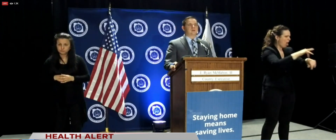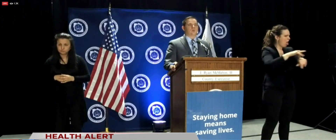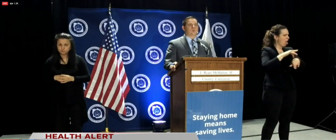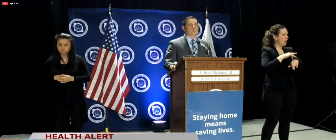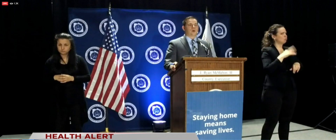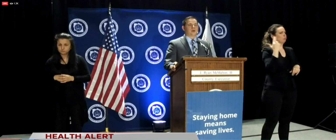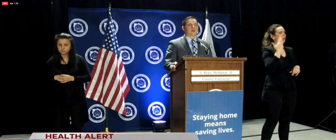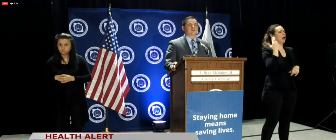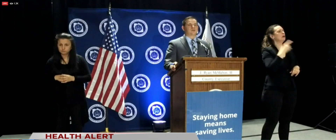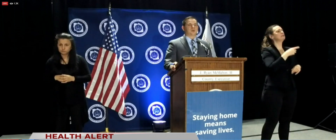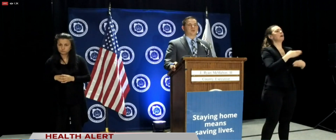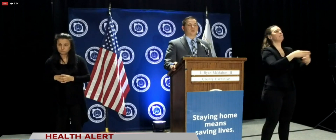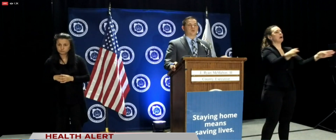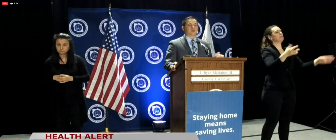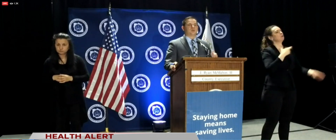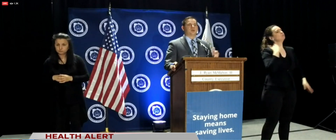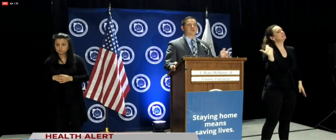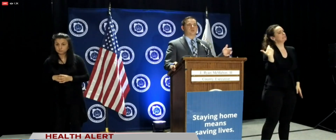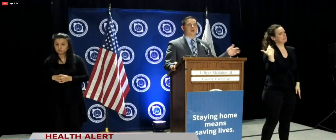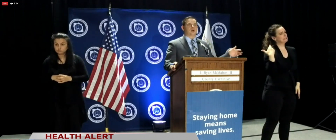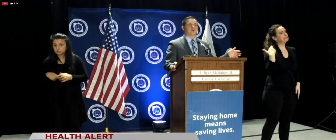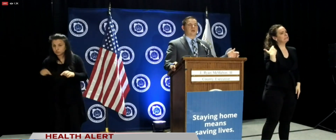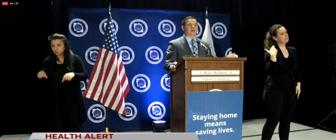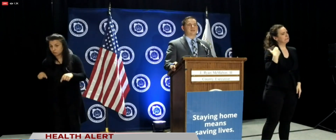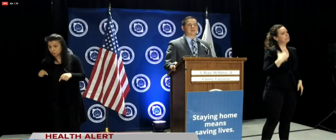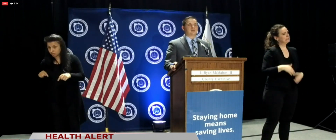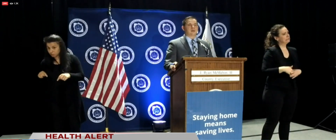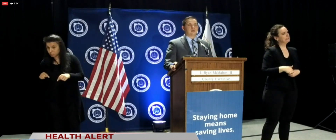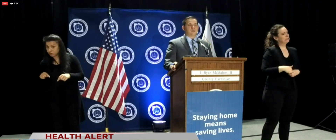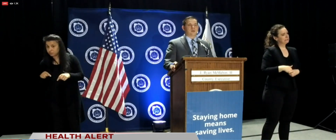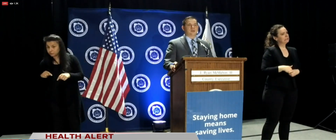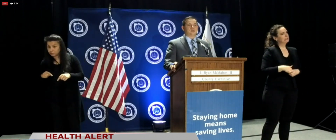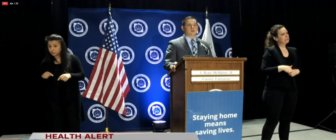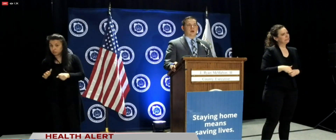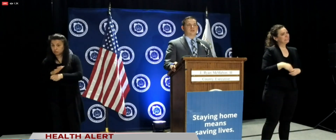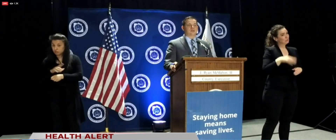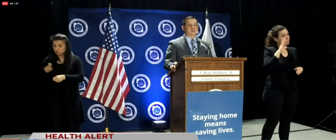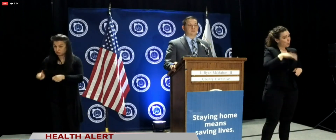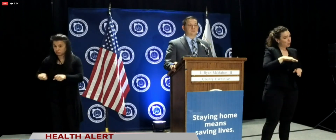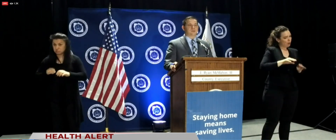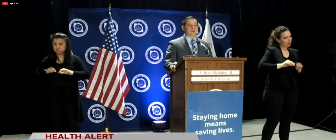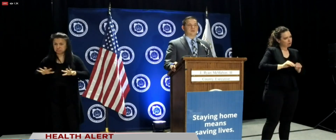day, we're in a situation where there's a community spread of COVID-19. We need you to